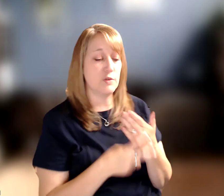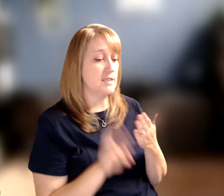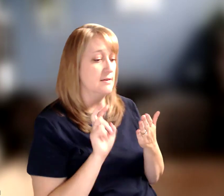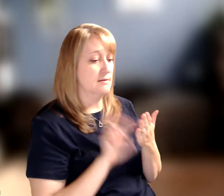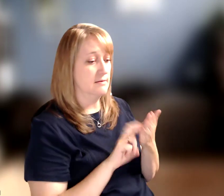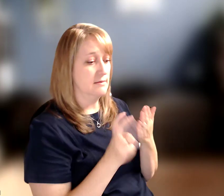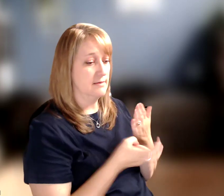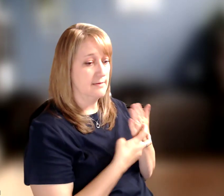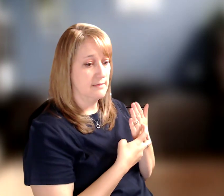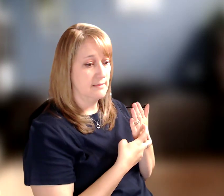toast.